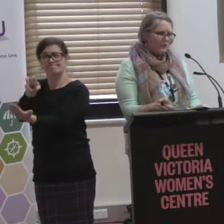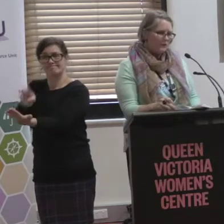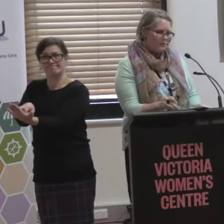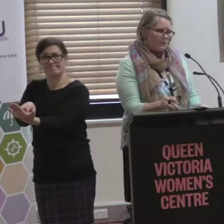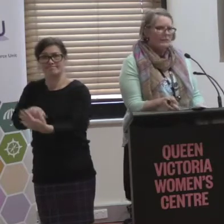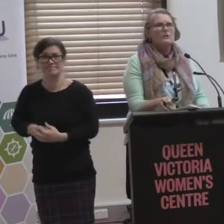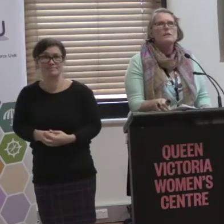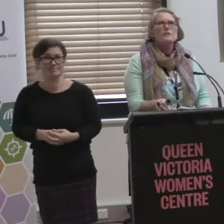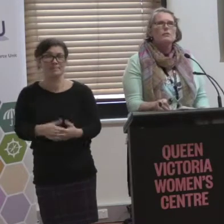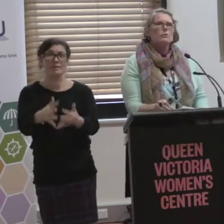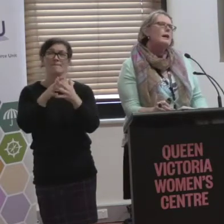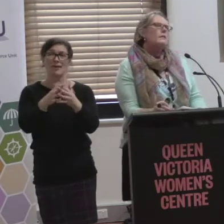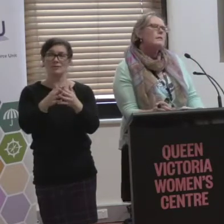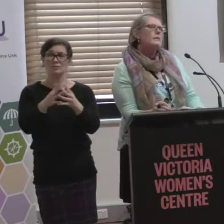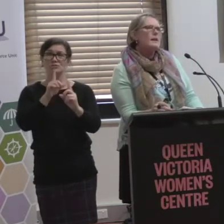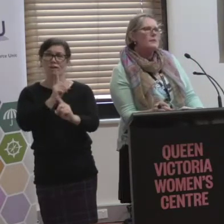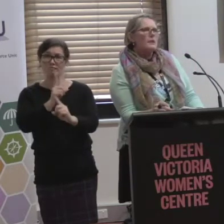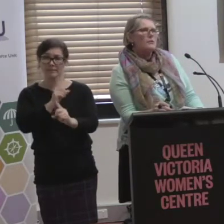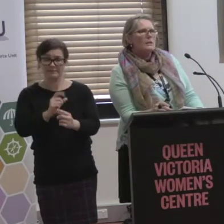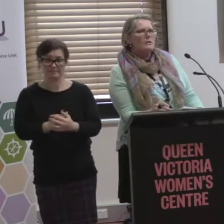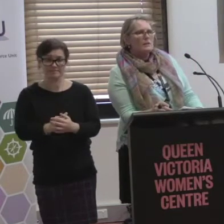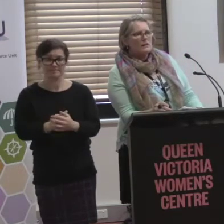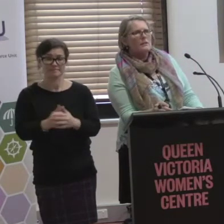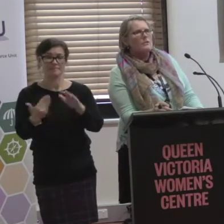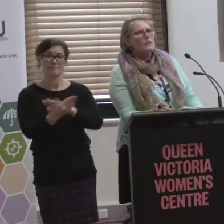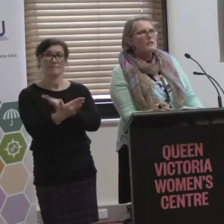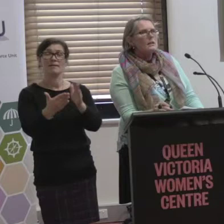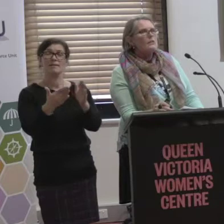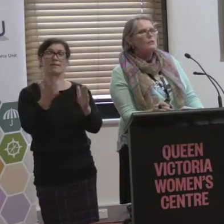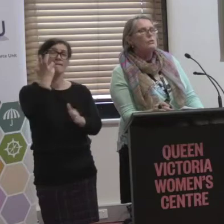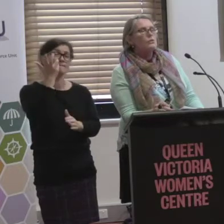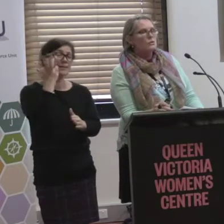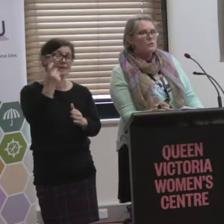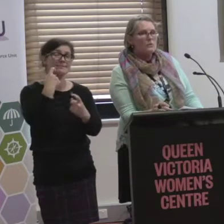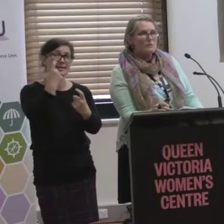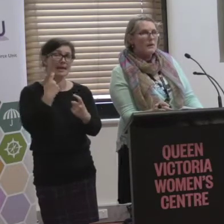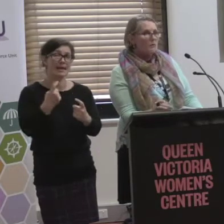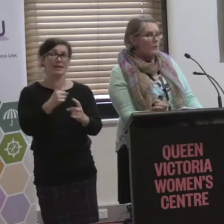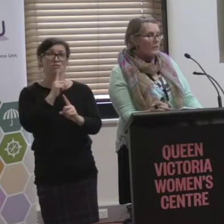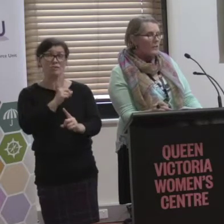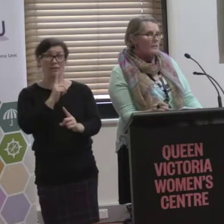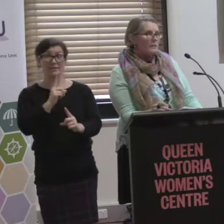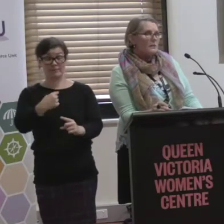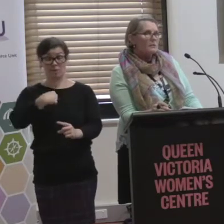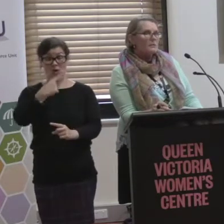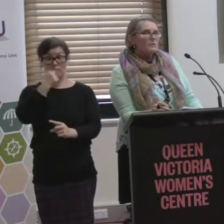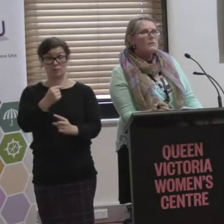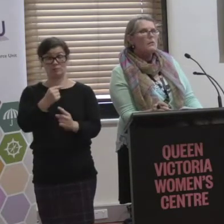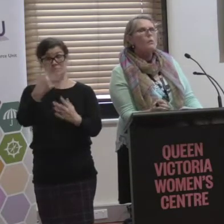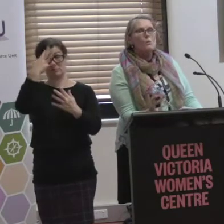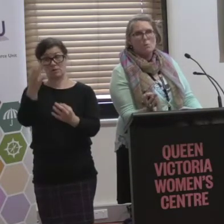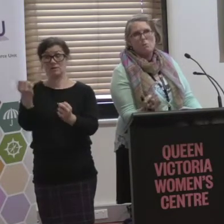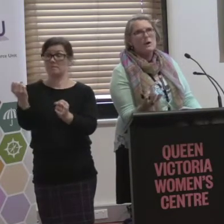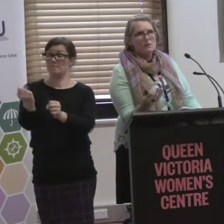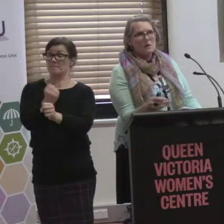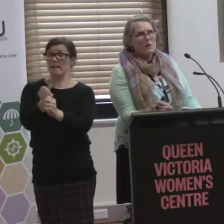A values directive. So an individual, under an advanced care directive under this legislation, an individual could choose to make both of these documents